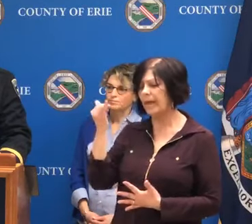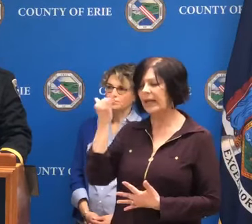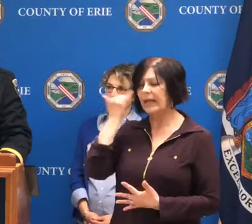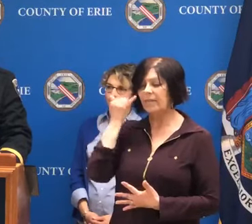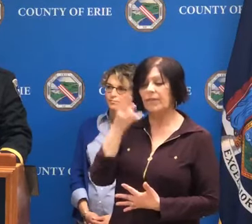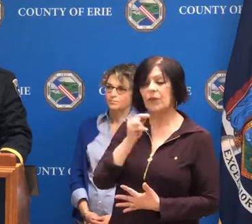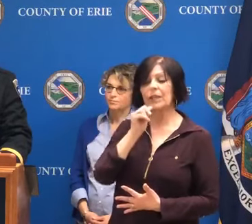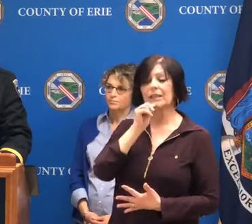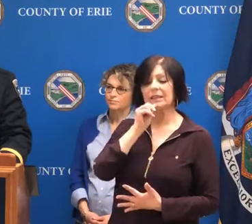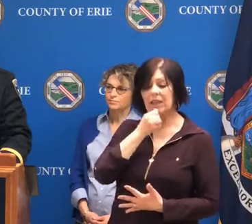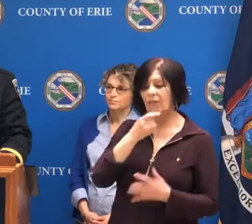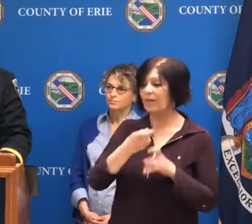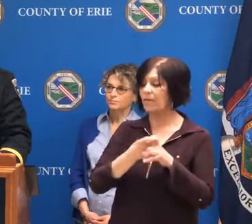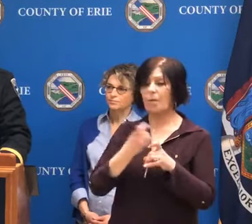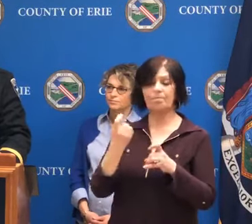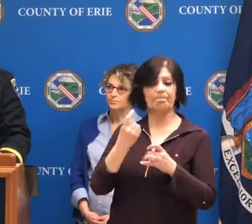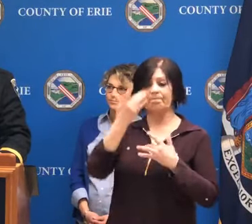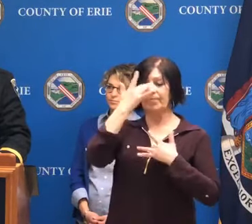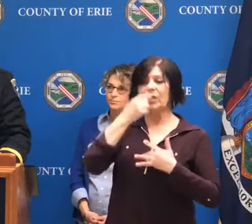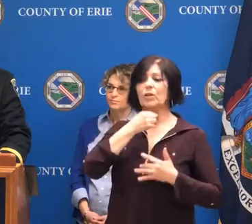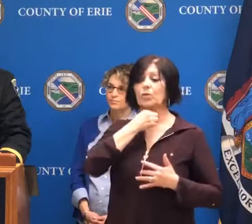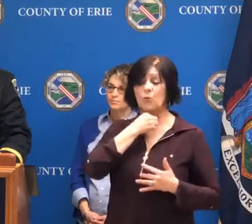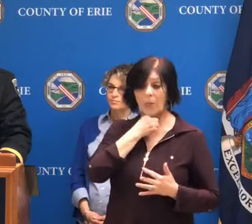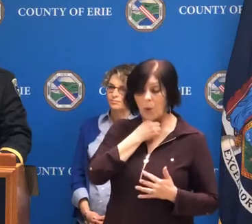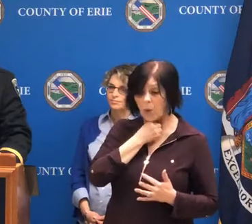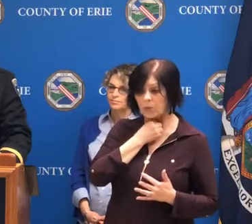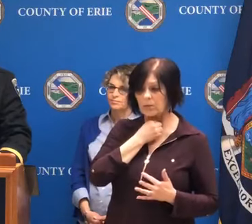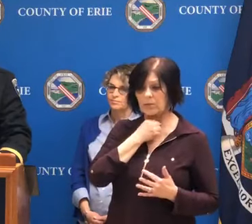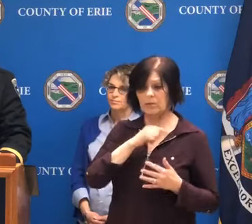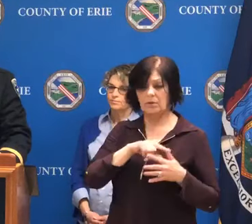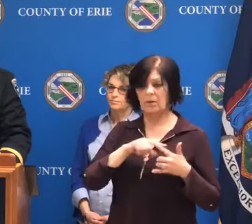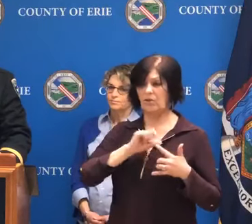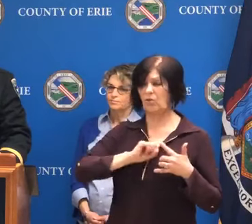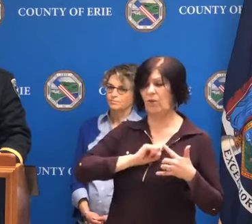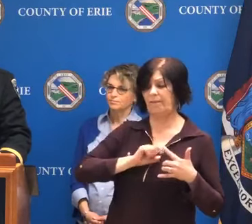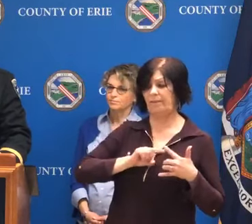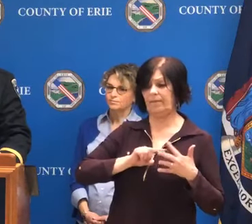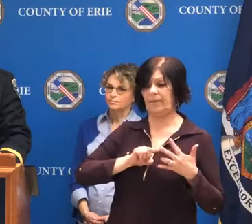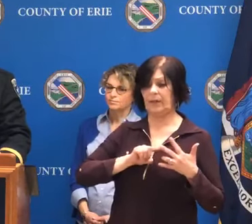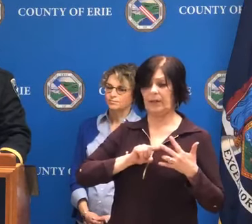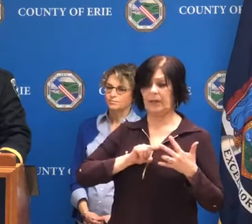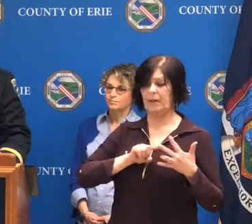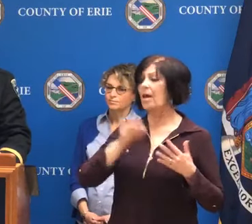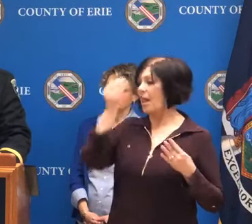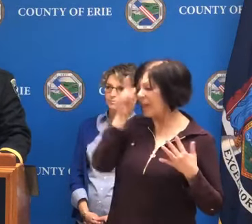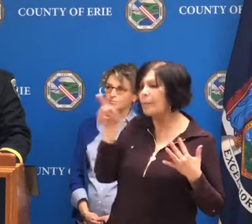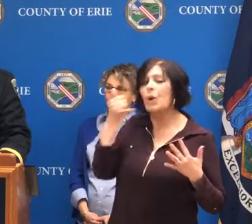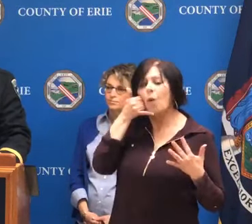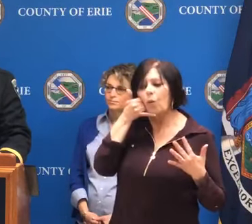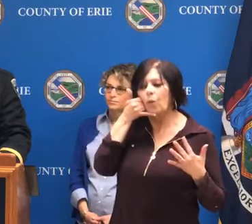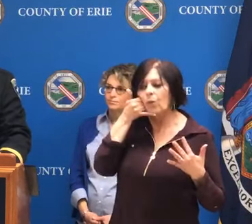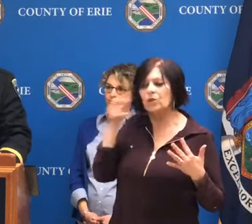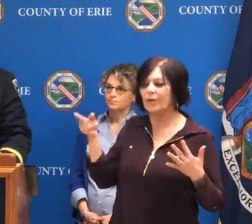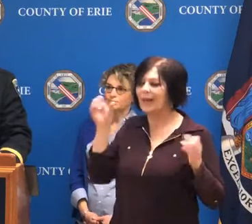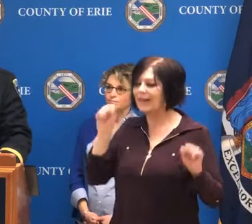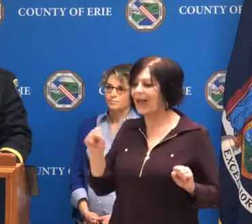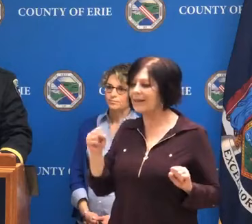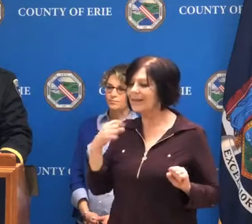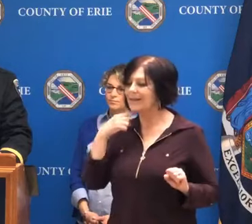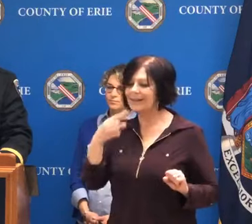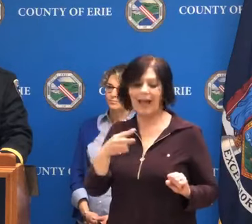suffering from some kind of ailment? If you have a sore throat, if you have a cough, let them know so they can tell the